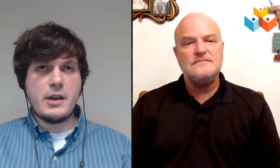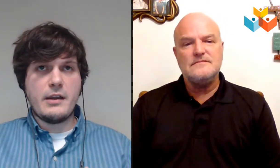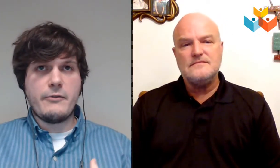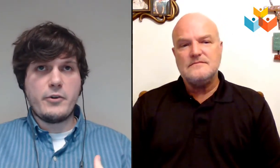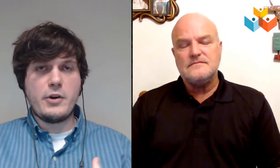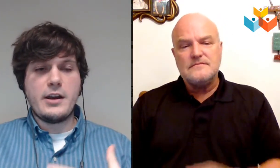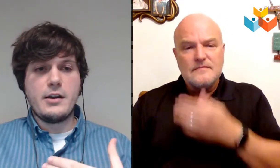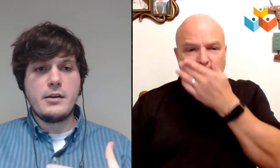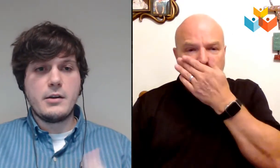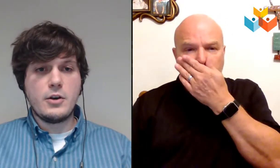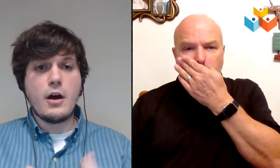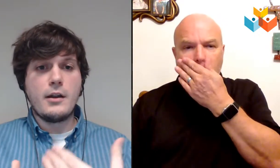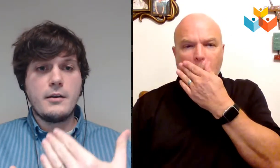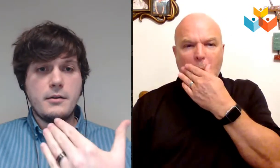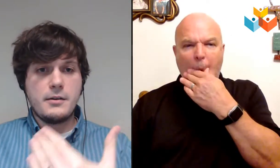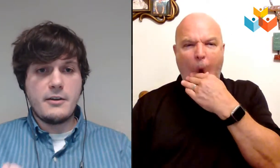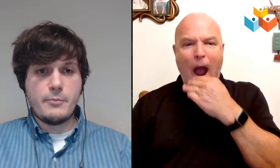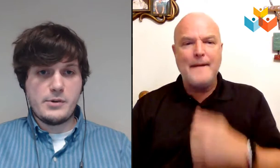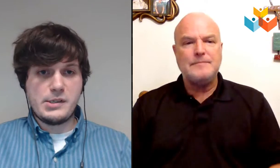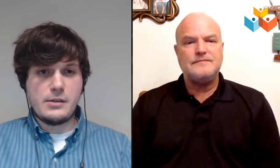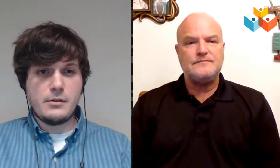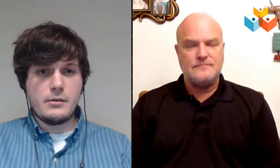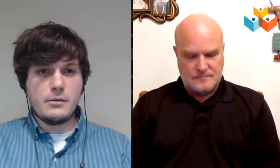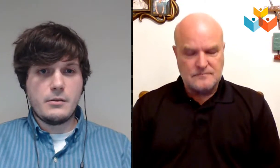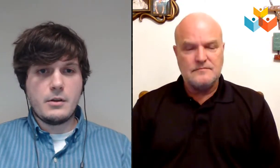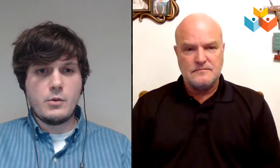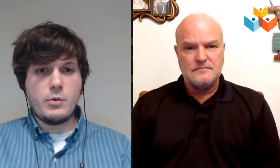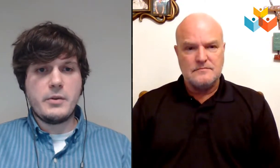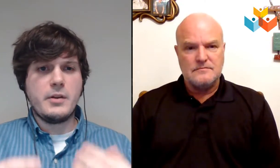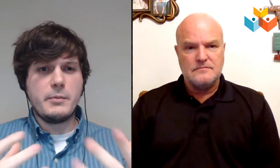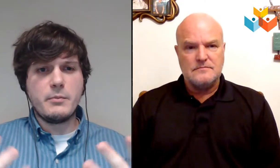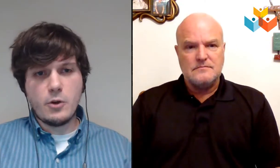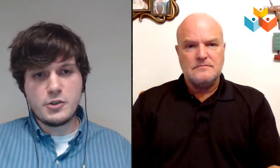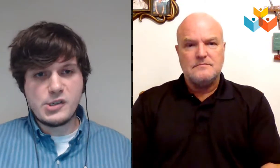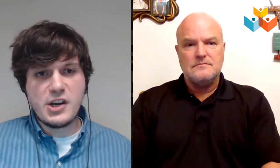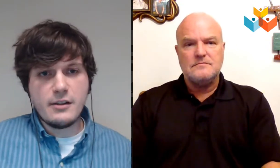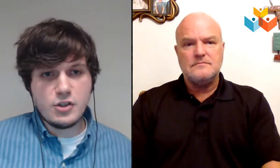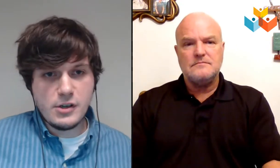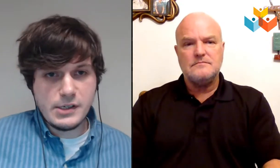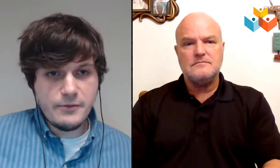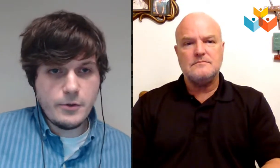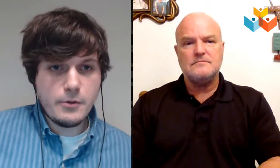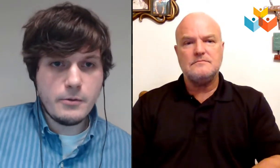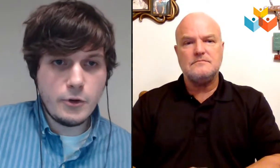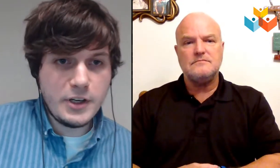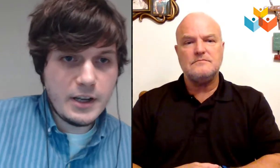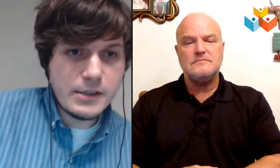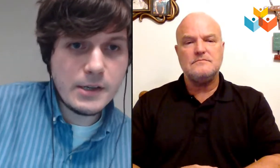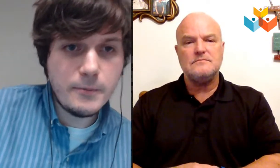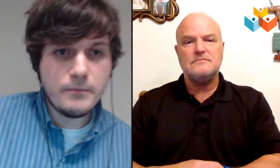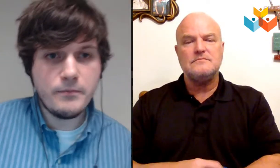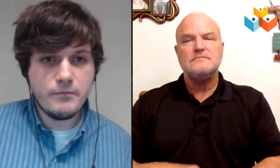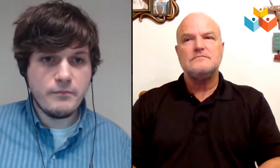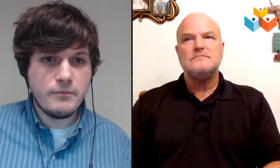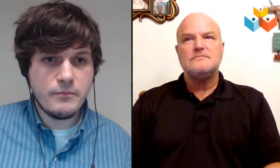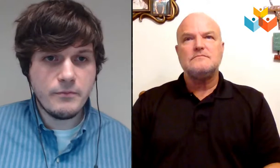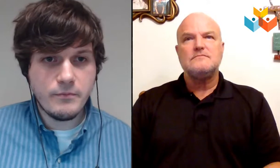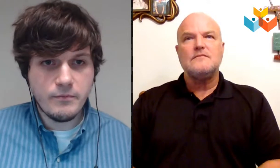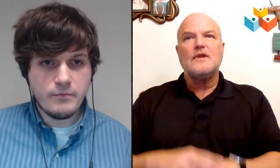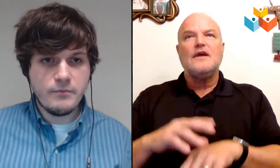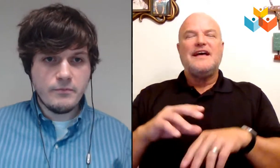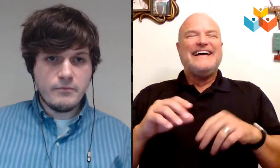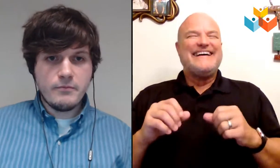say for a non-deaf person the largest challenge is for learning ASL?